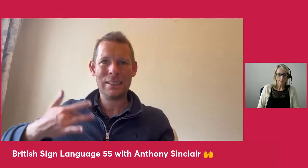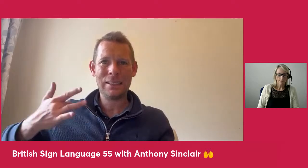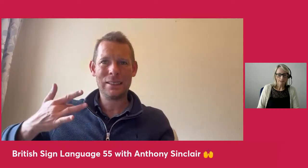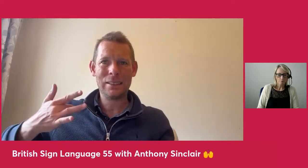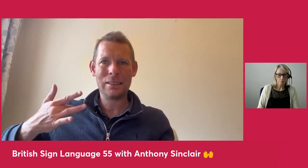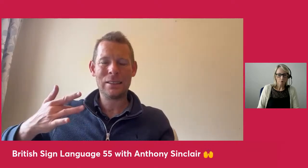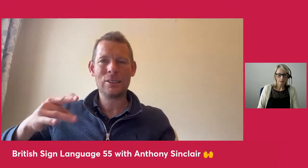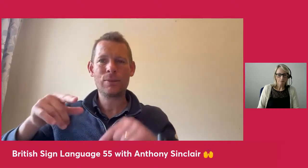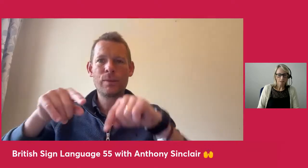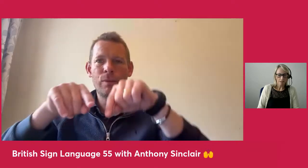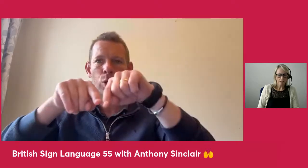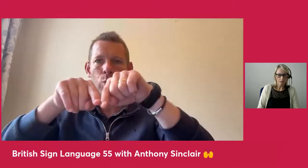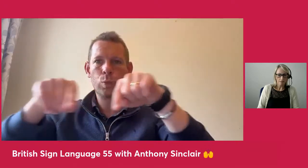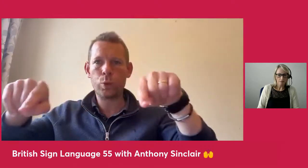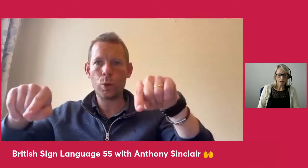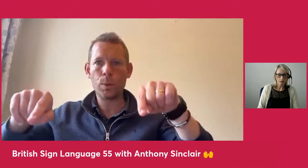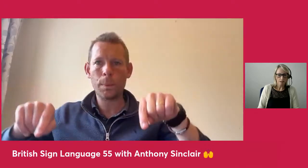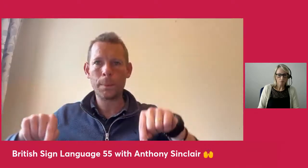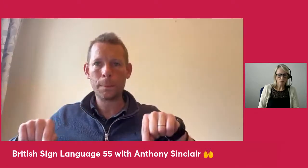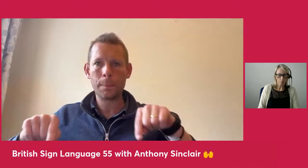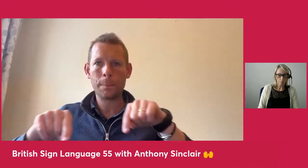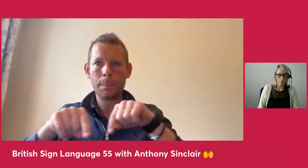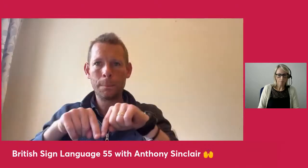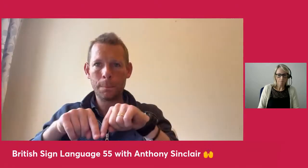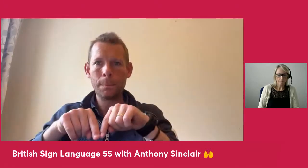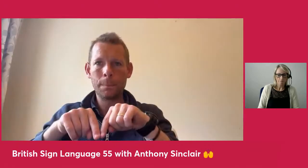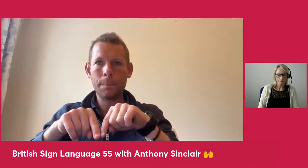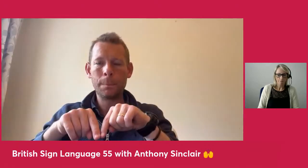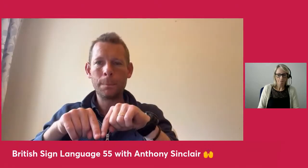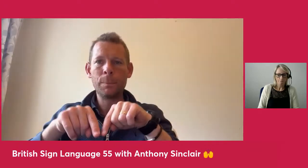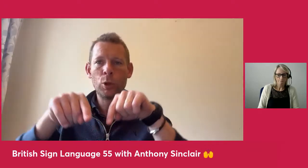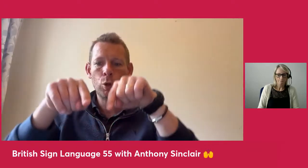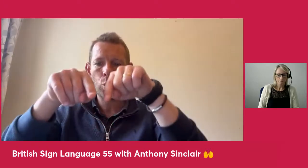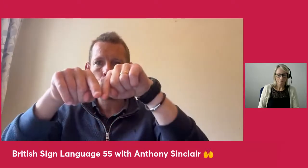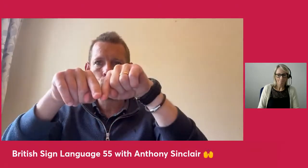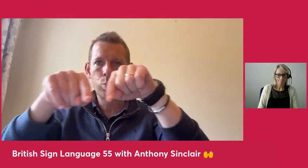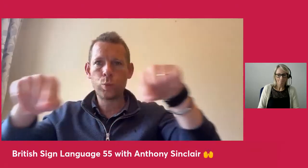and that's a sign for living and room.